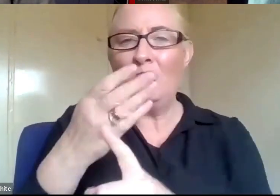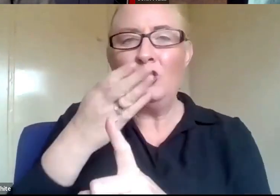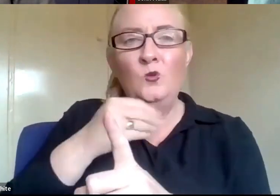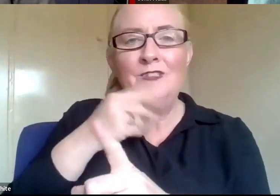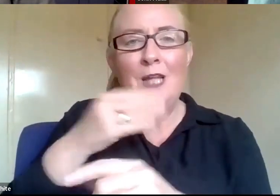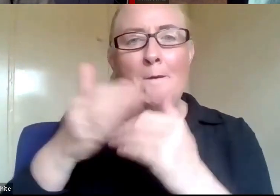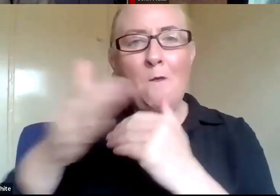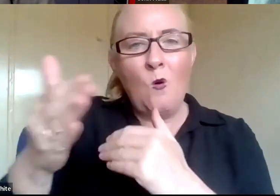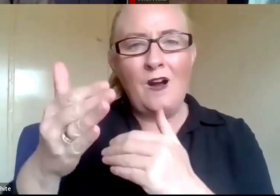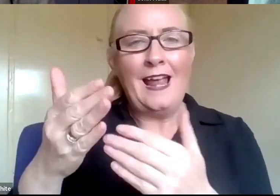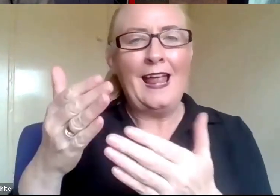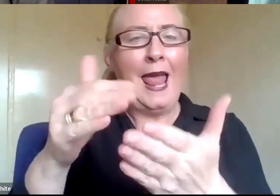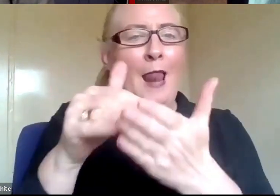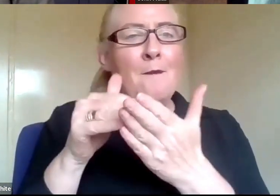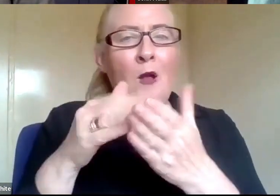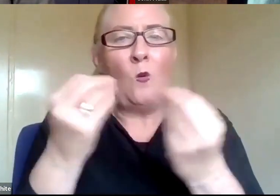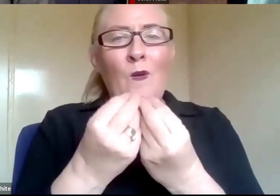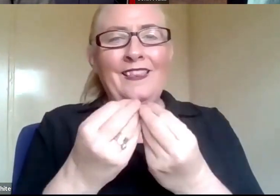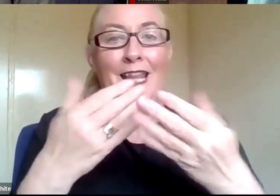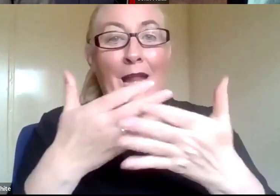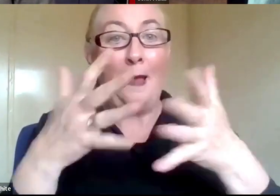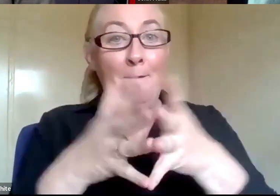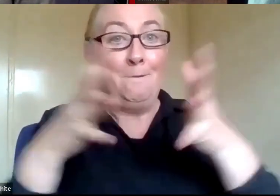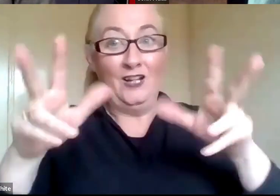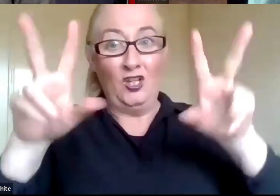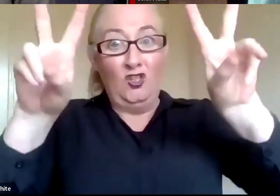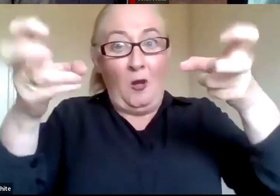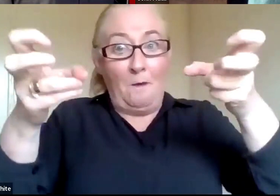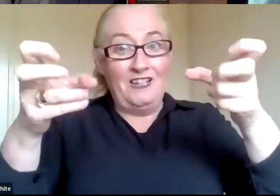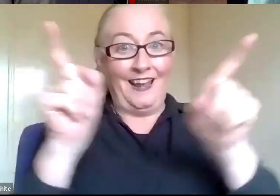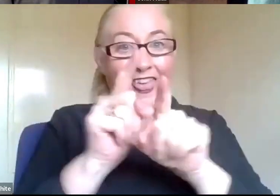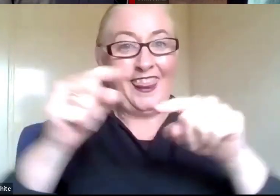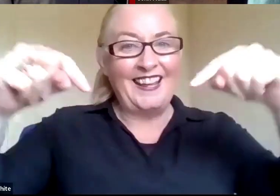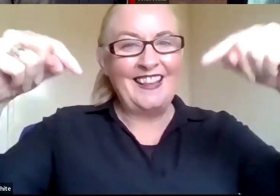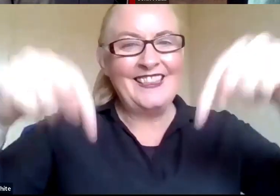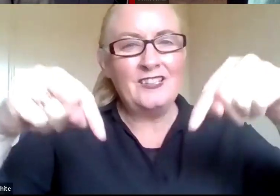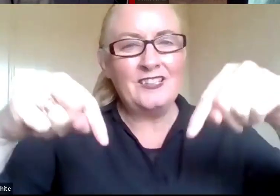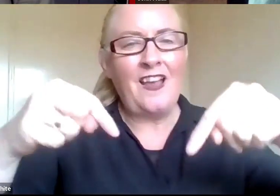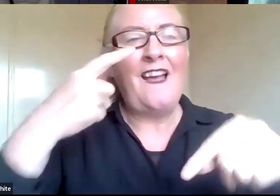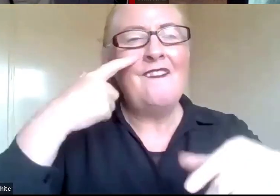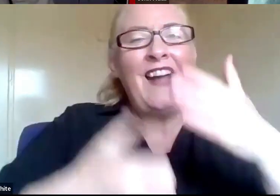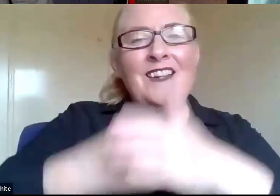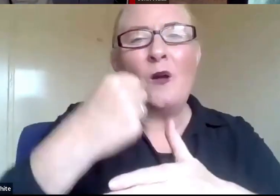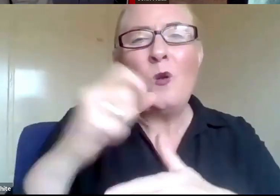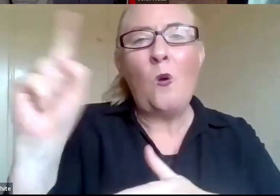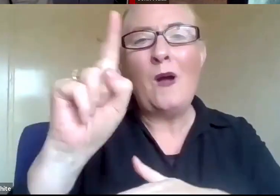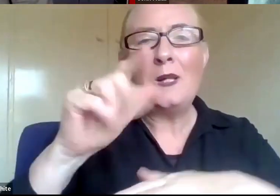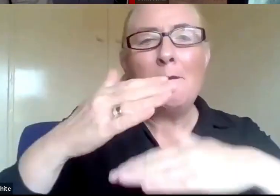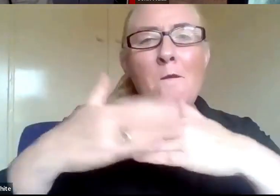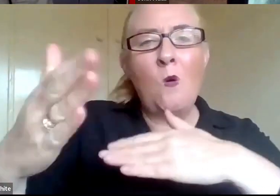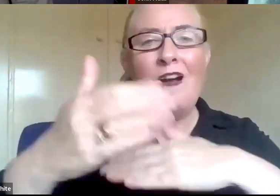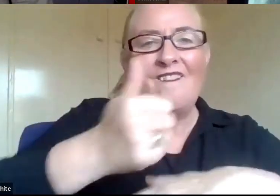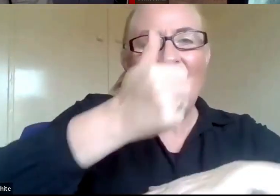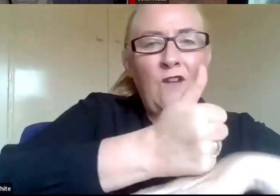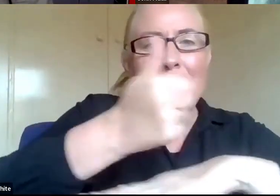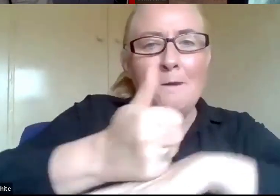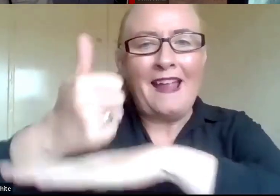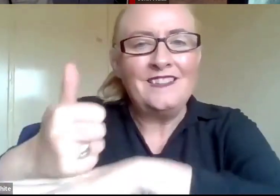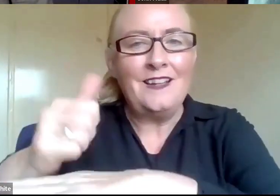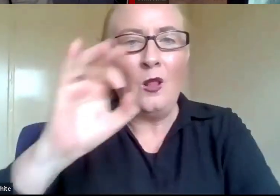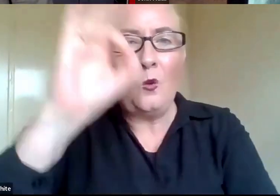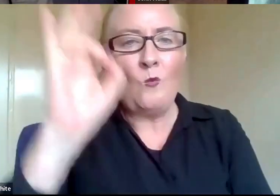we all have to think about. And you remember that Einstein was famous